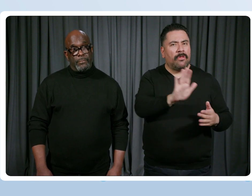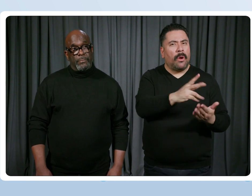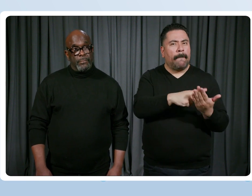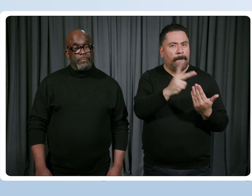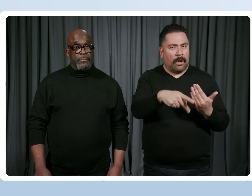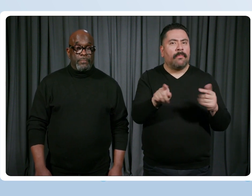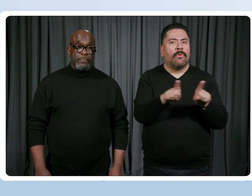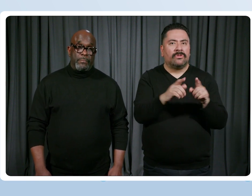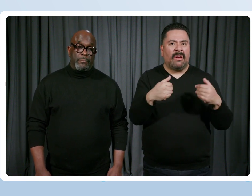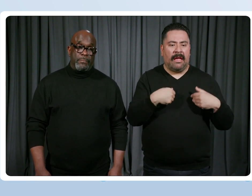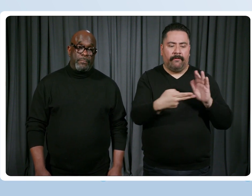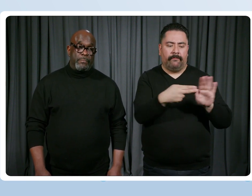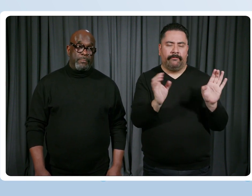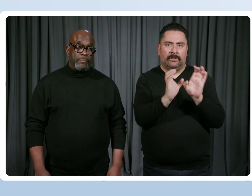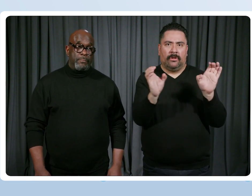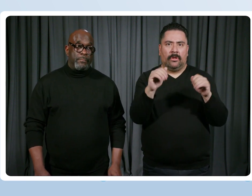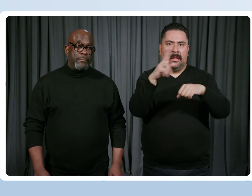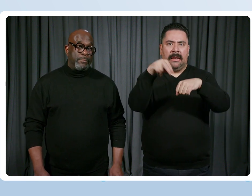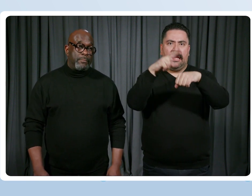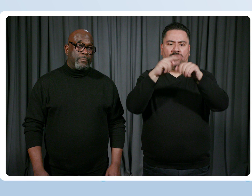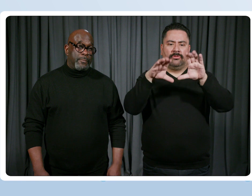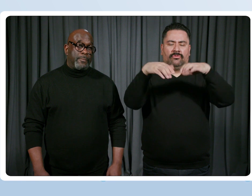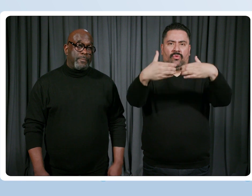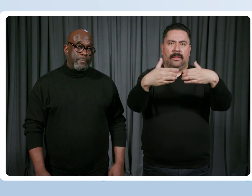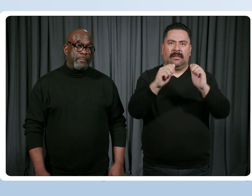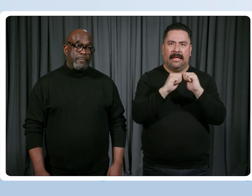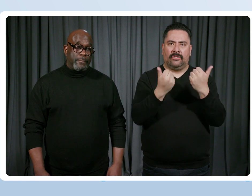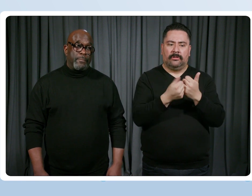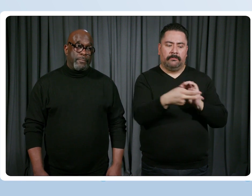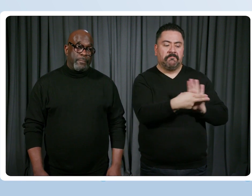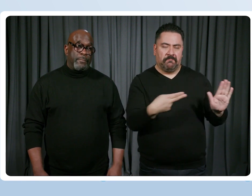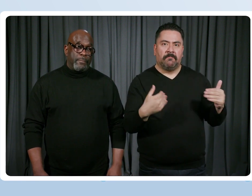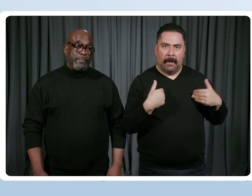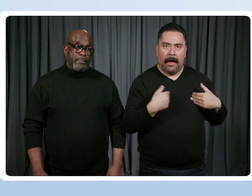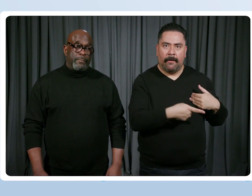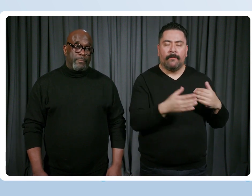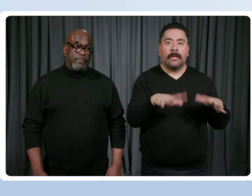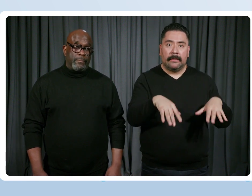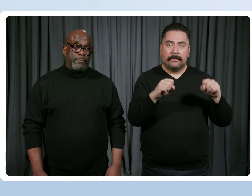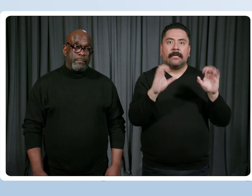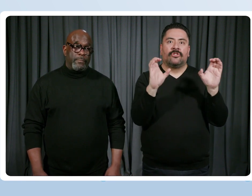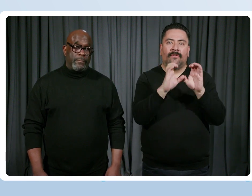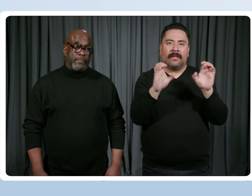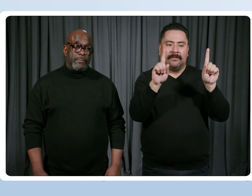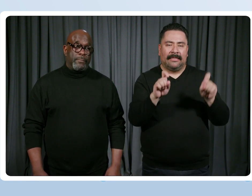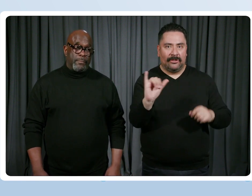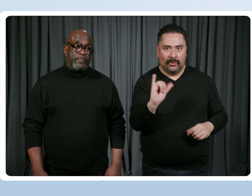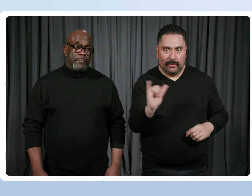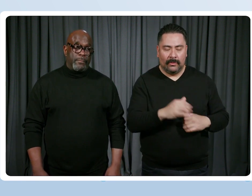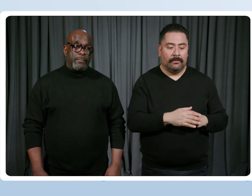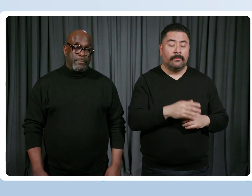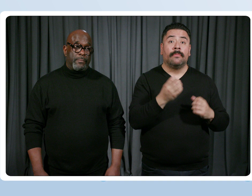are accredited by our national accrediting agency, and they also take a certification exam as well.